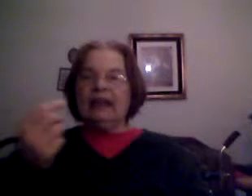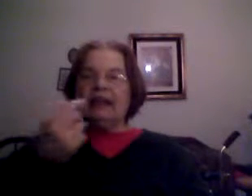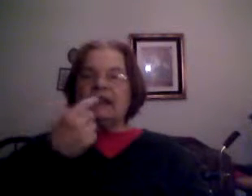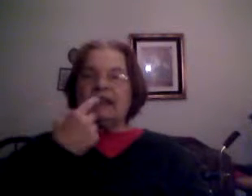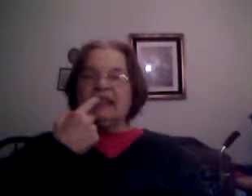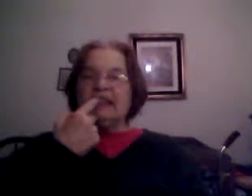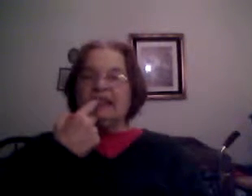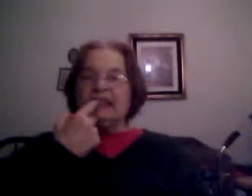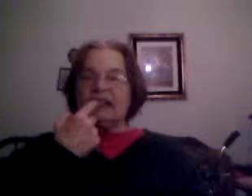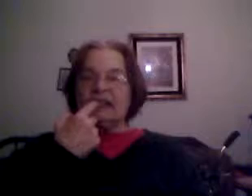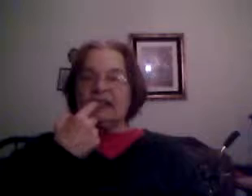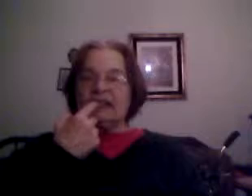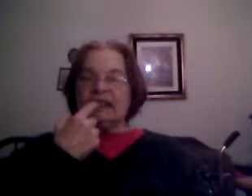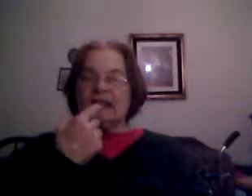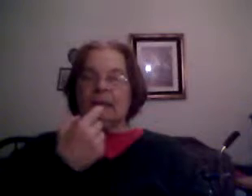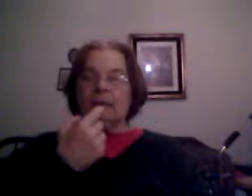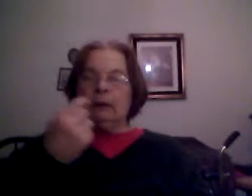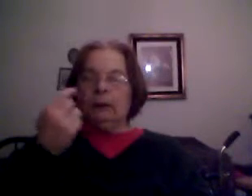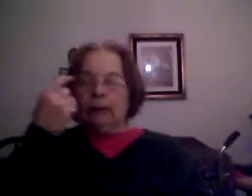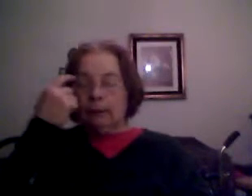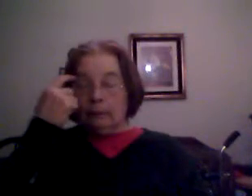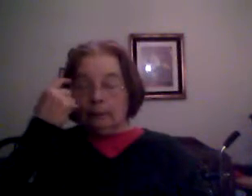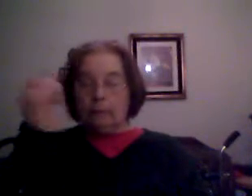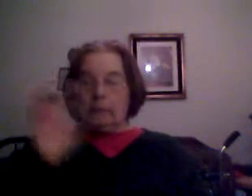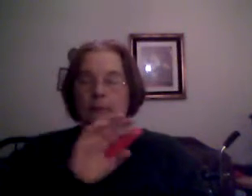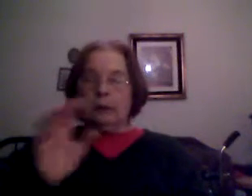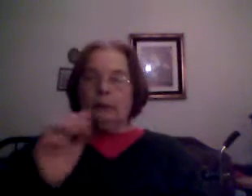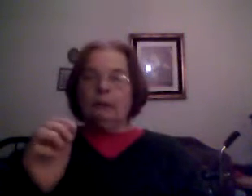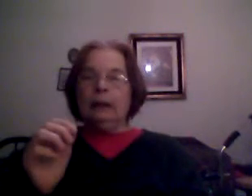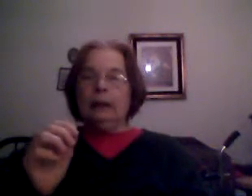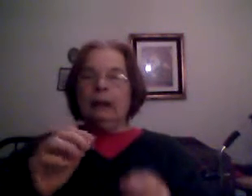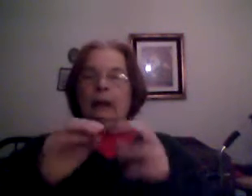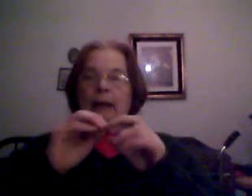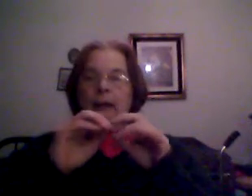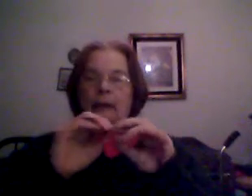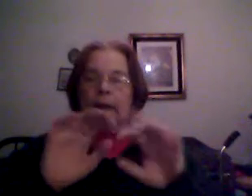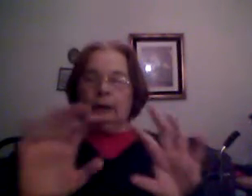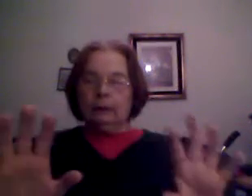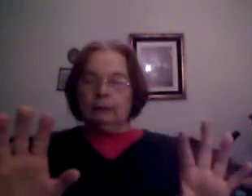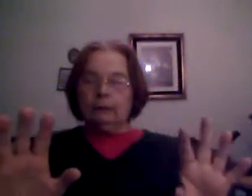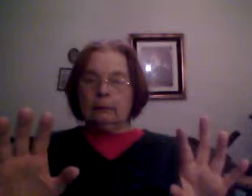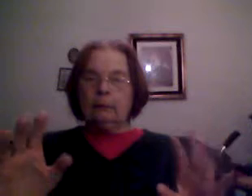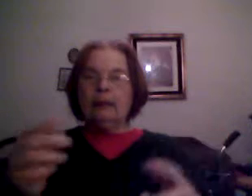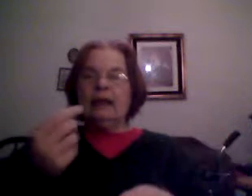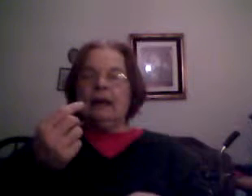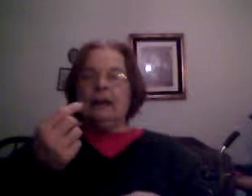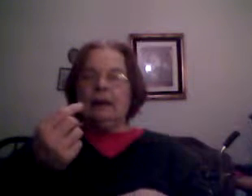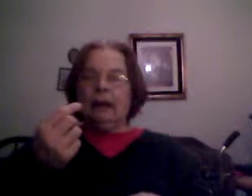a clear, no, it would be clear,